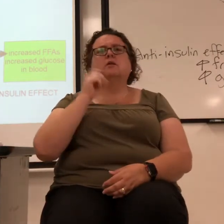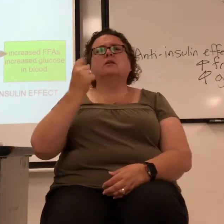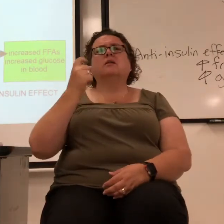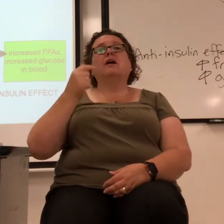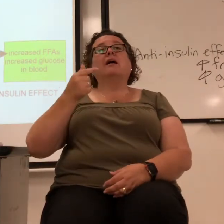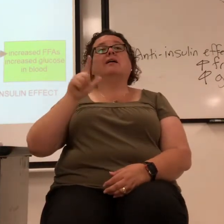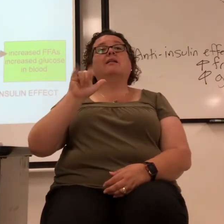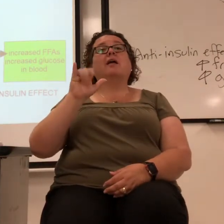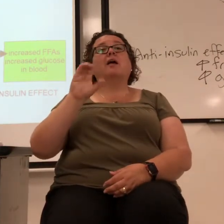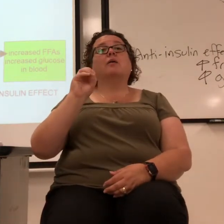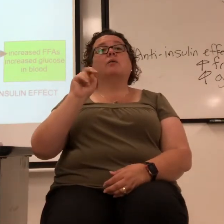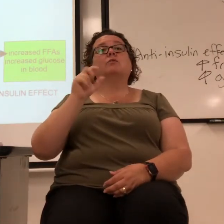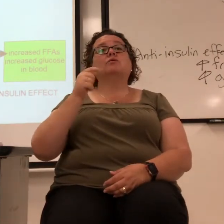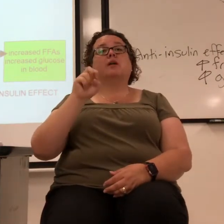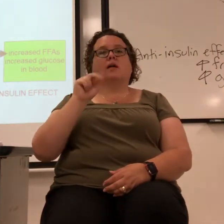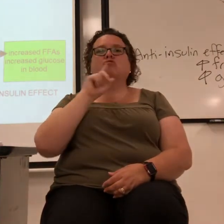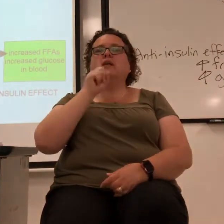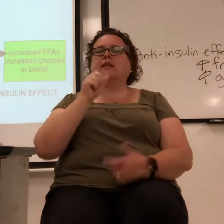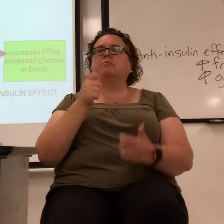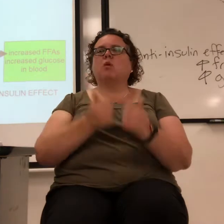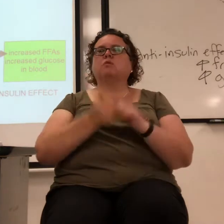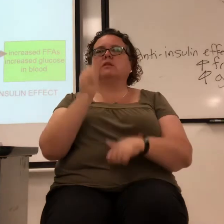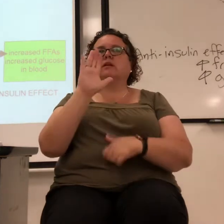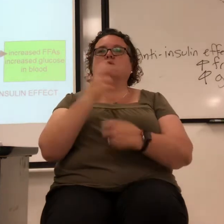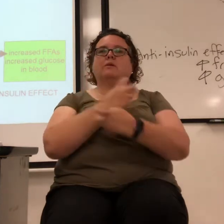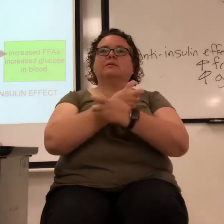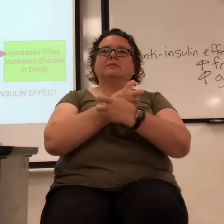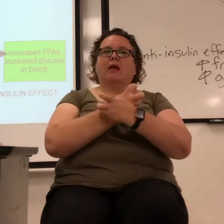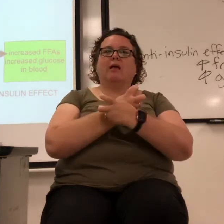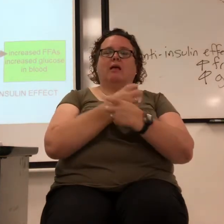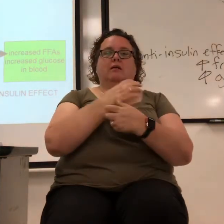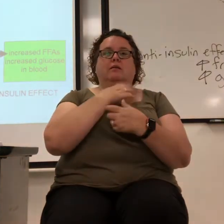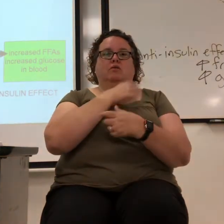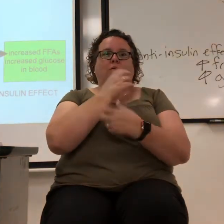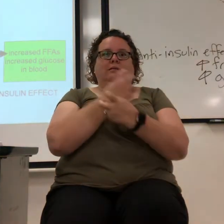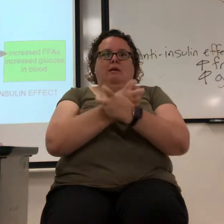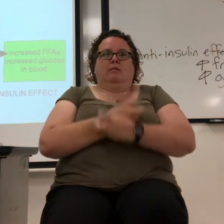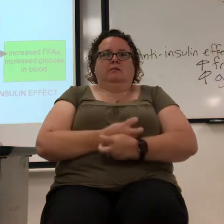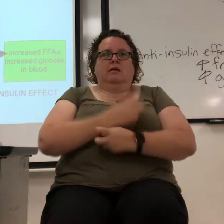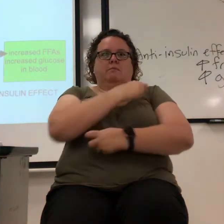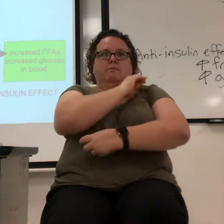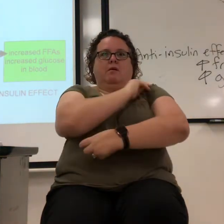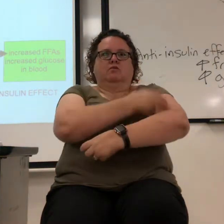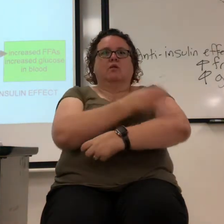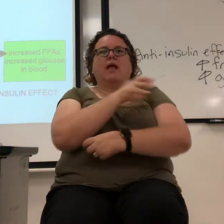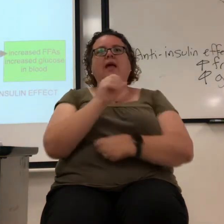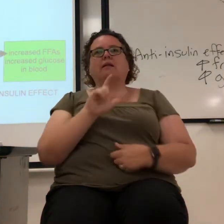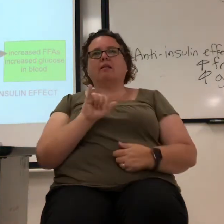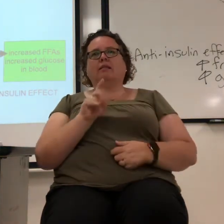glycogen is largely in your skeletal muscle and your liver. That's where your body stores glycogen.